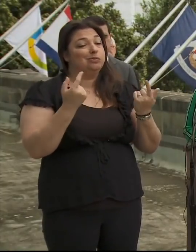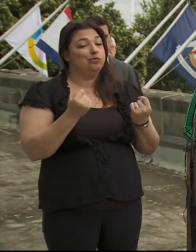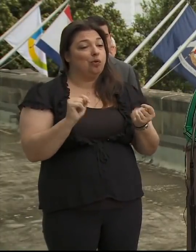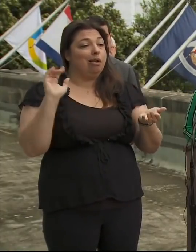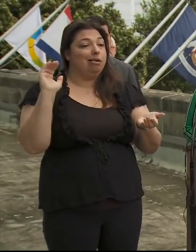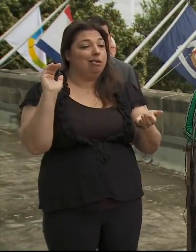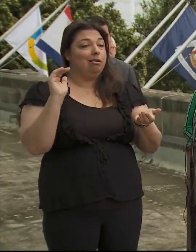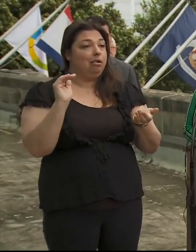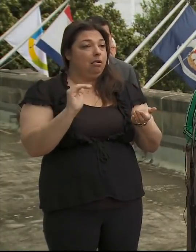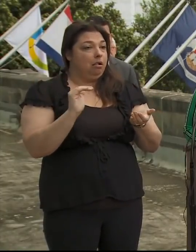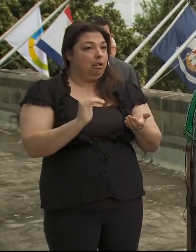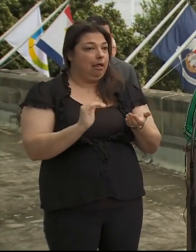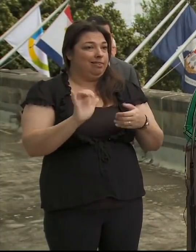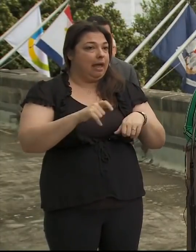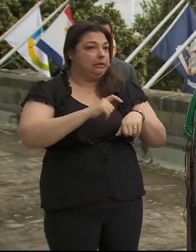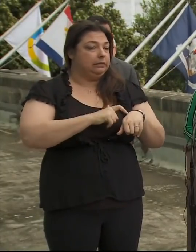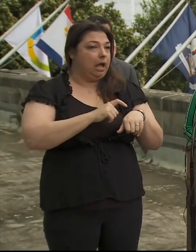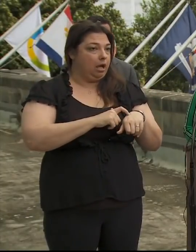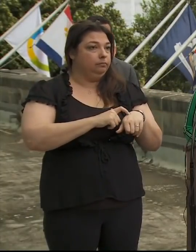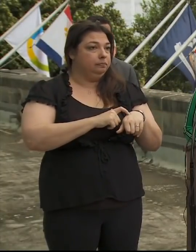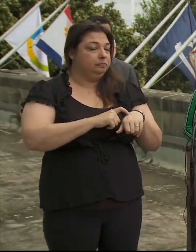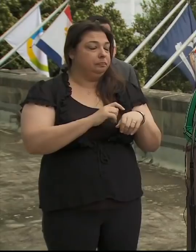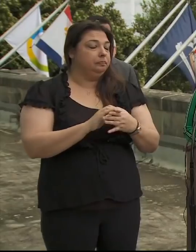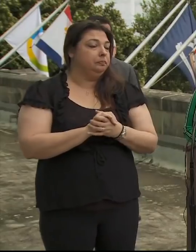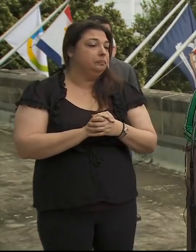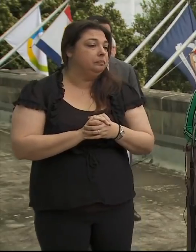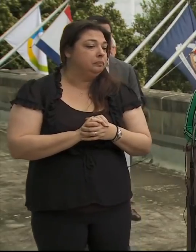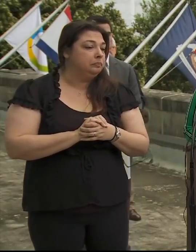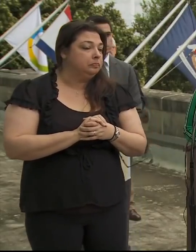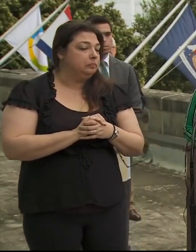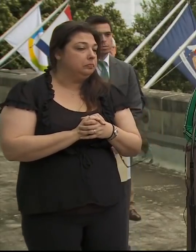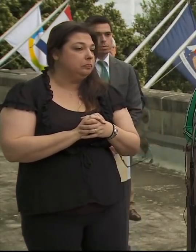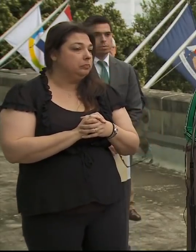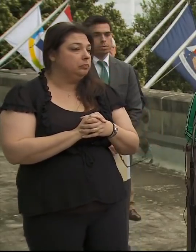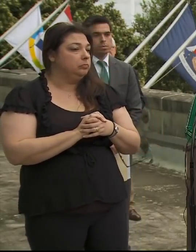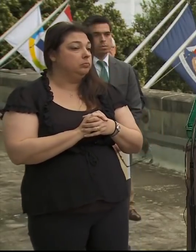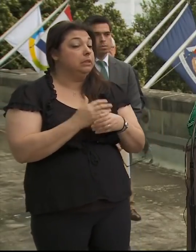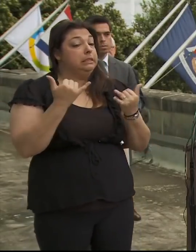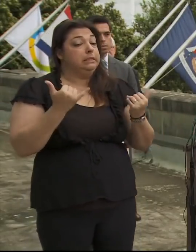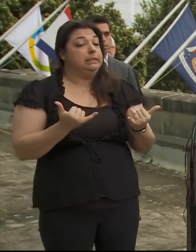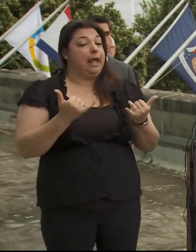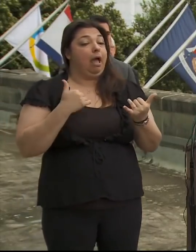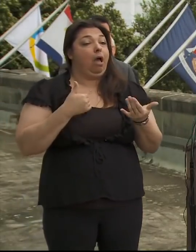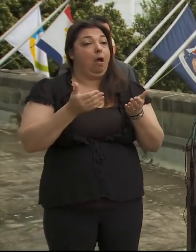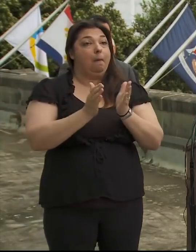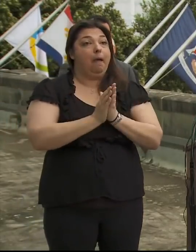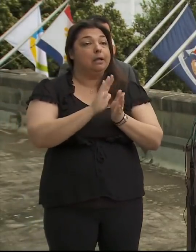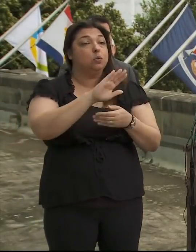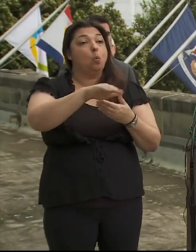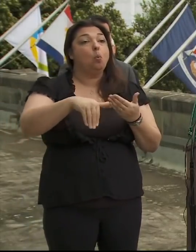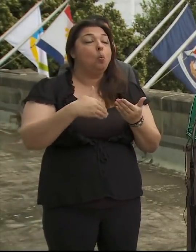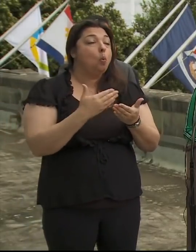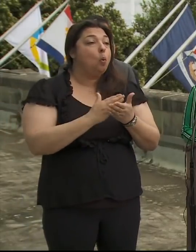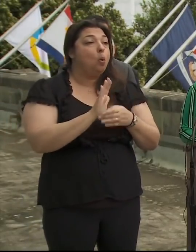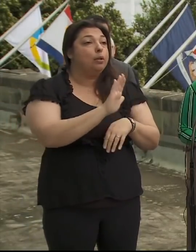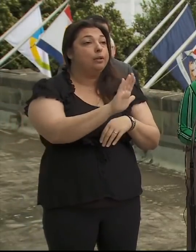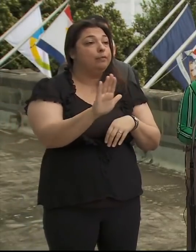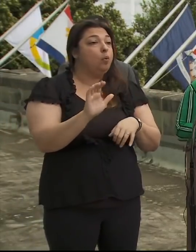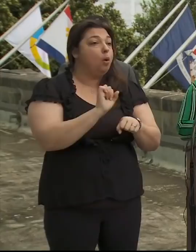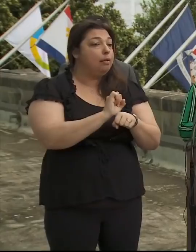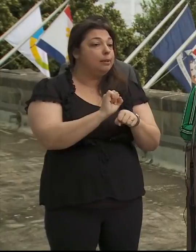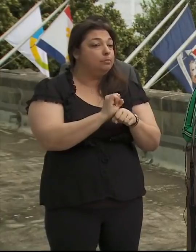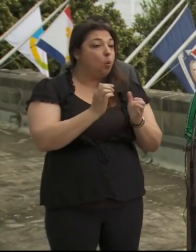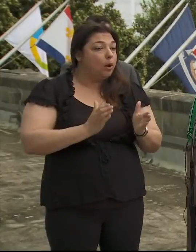eliminate or to alleviate that period. For now, I'm calling on all of your